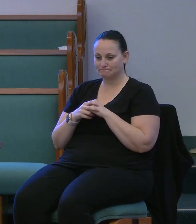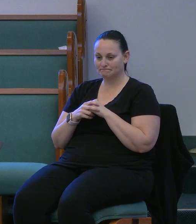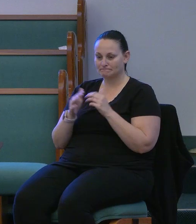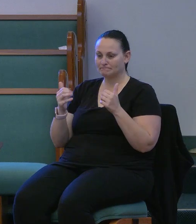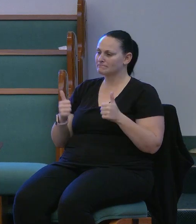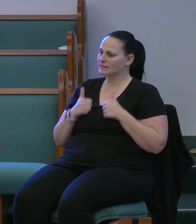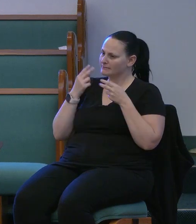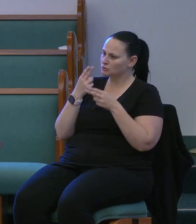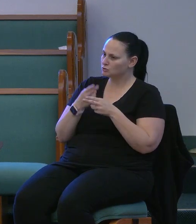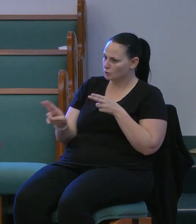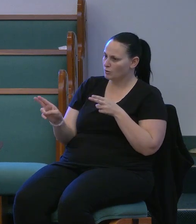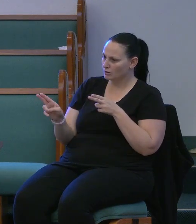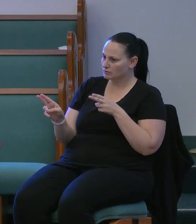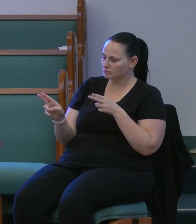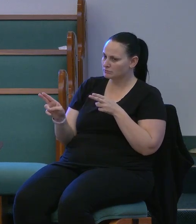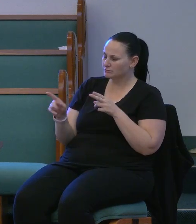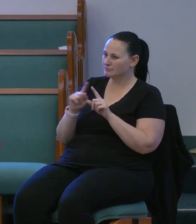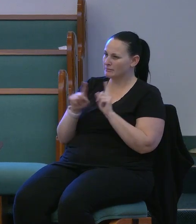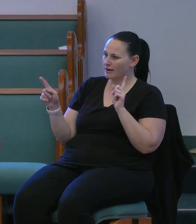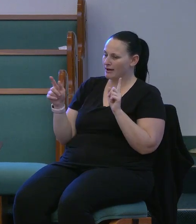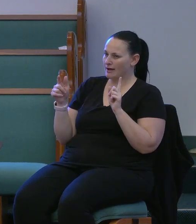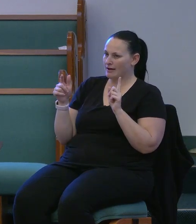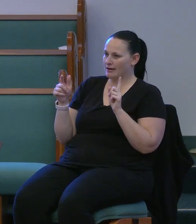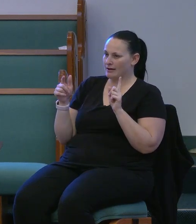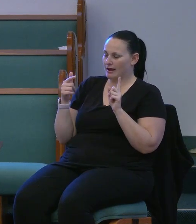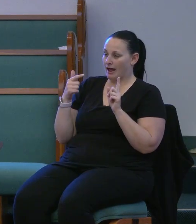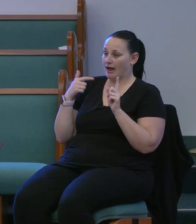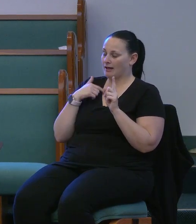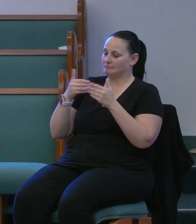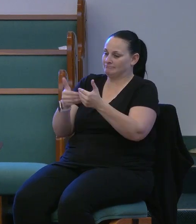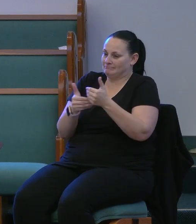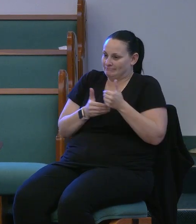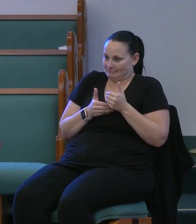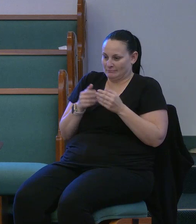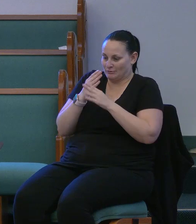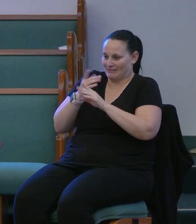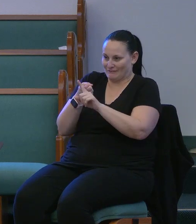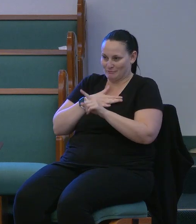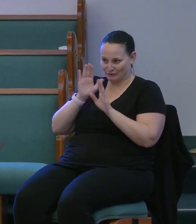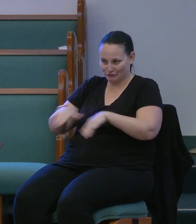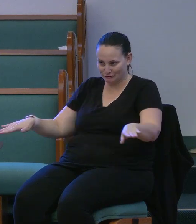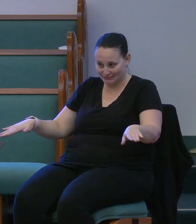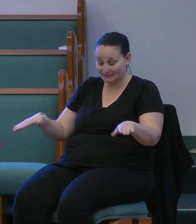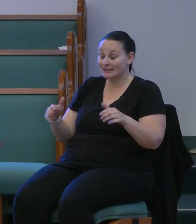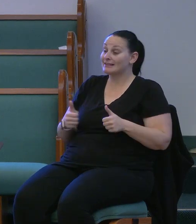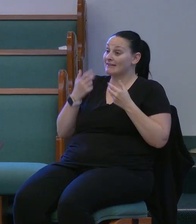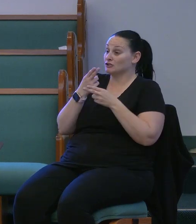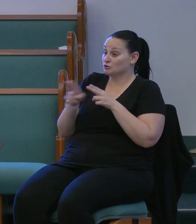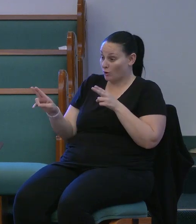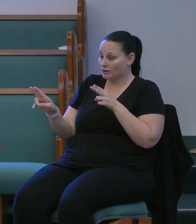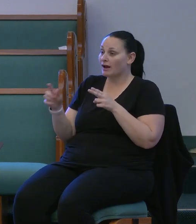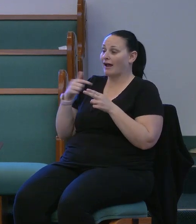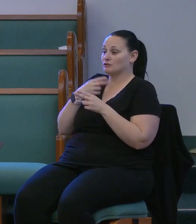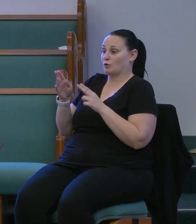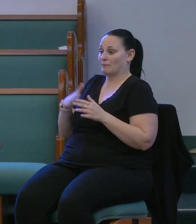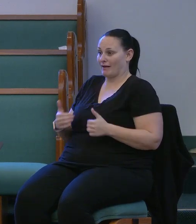Life is short, though I keep this from my children. Life is short, and I've shortened